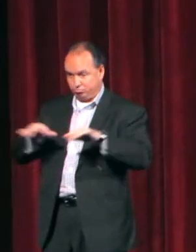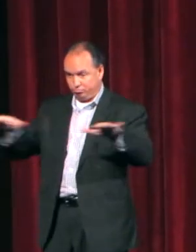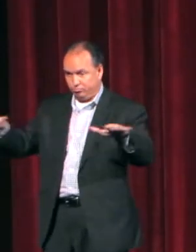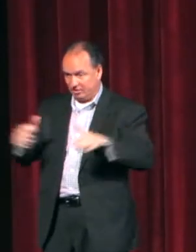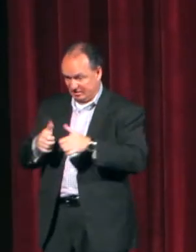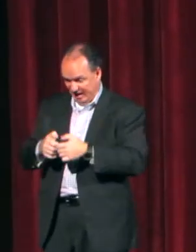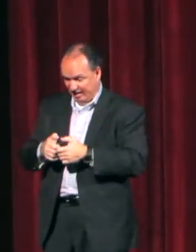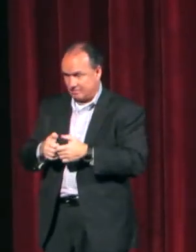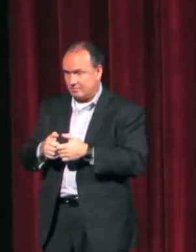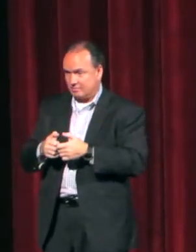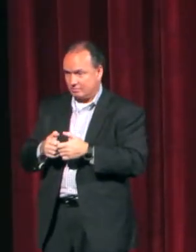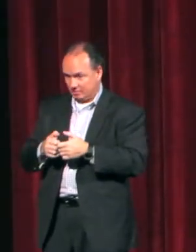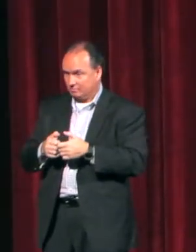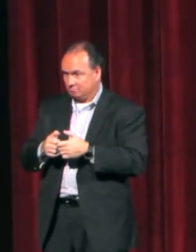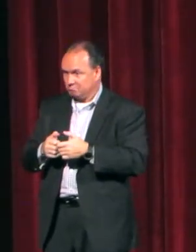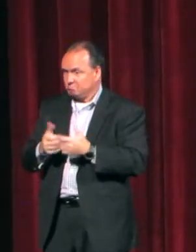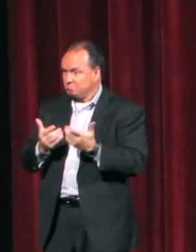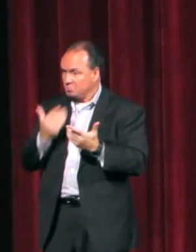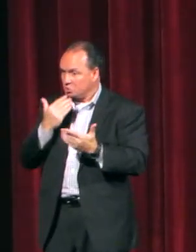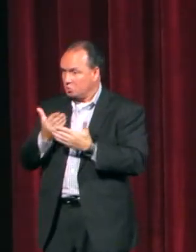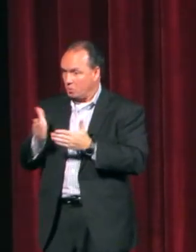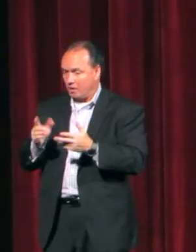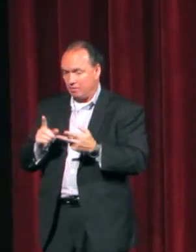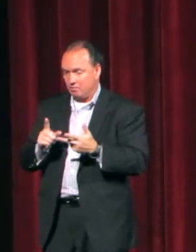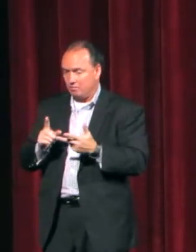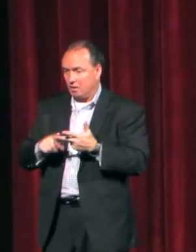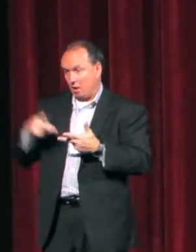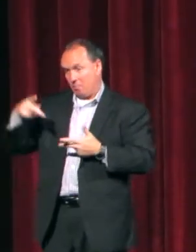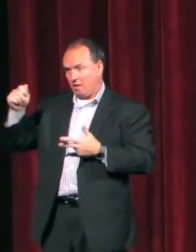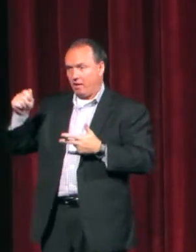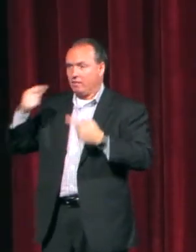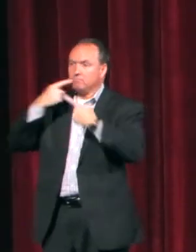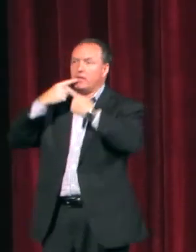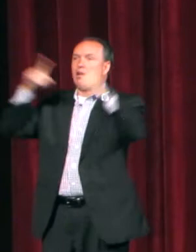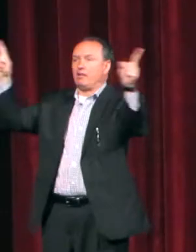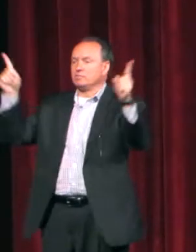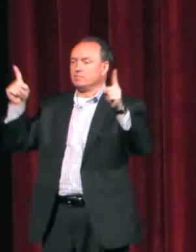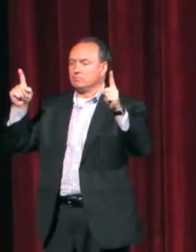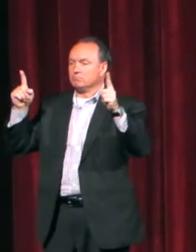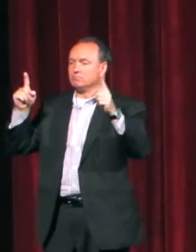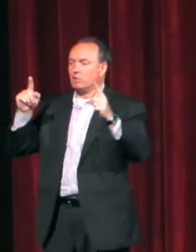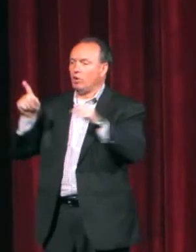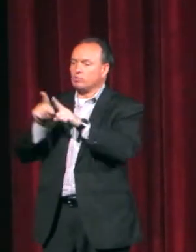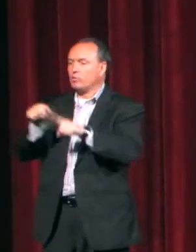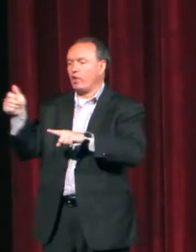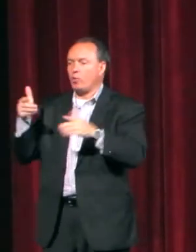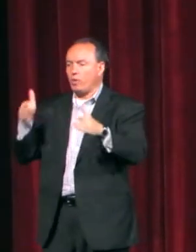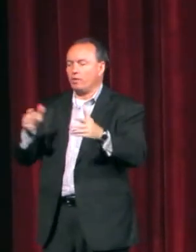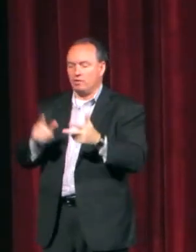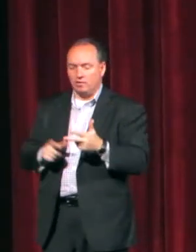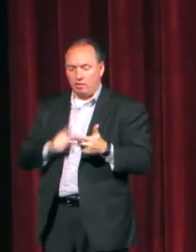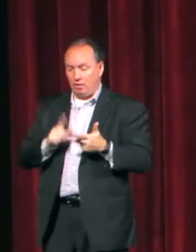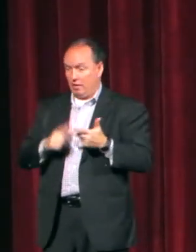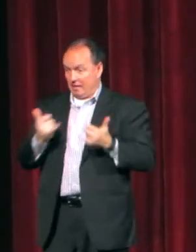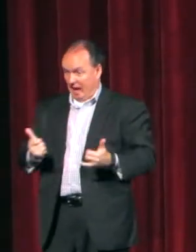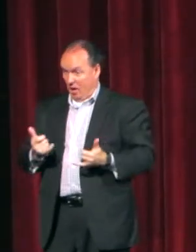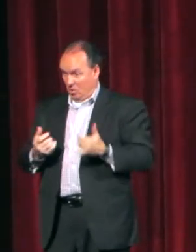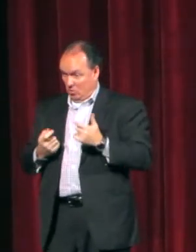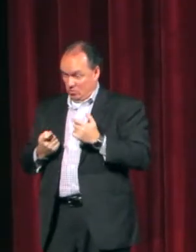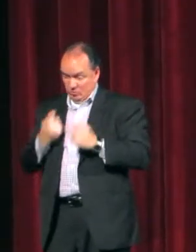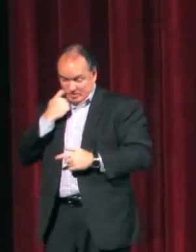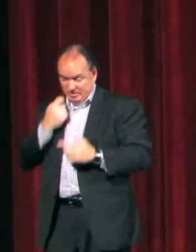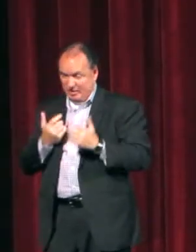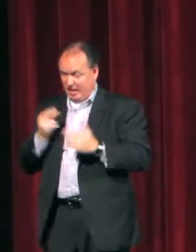type of text-based communication, they can do that as well. The PA system would be another method of alerting. And now, most recently,